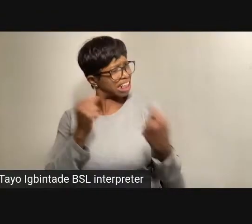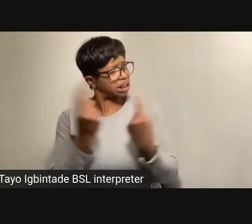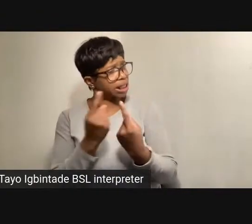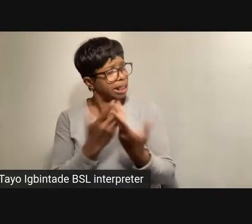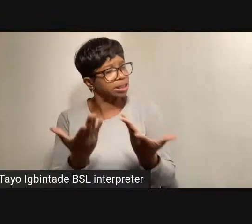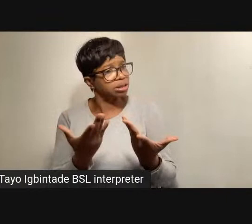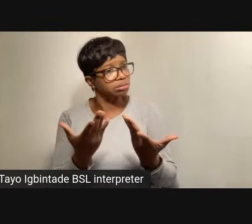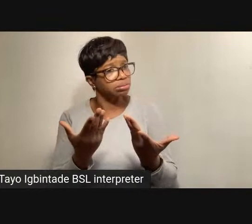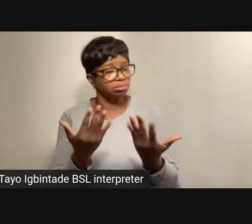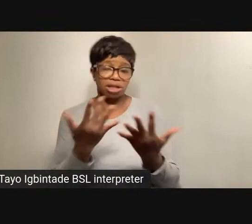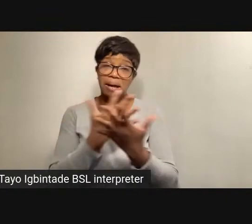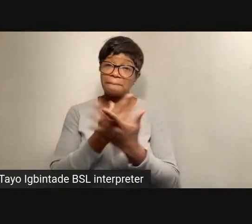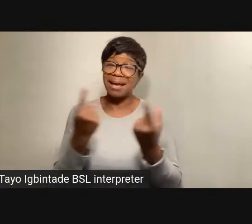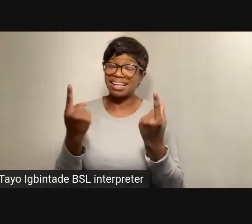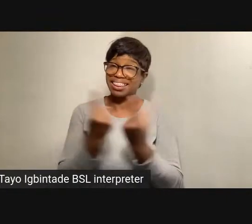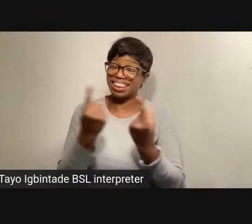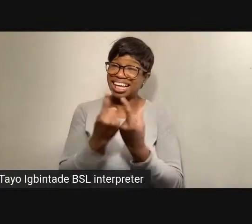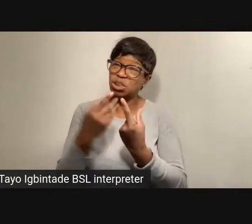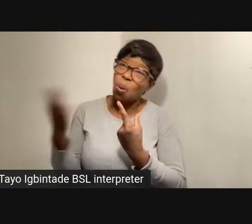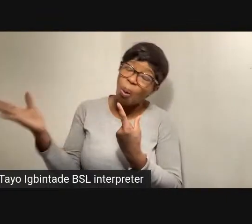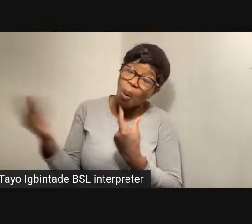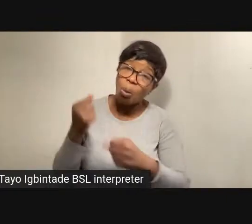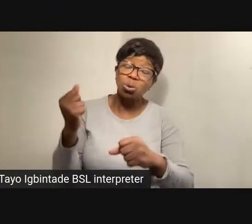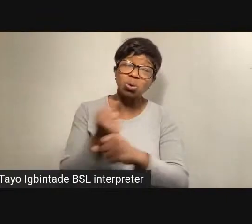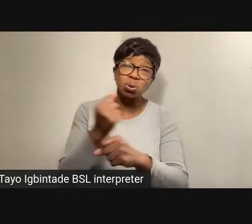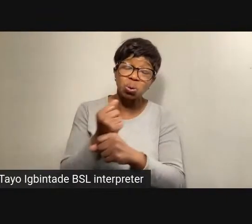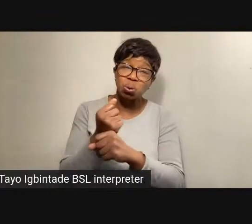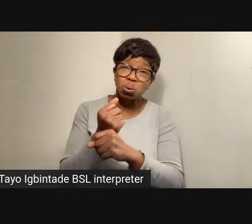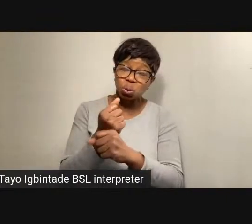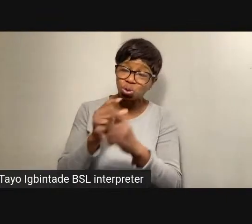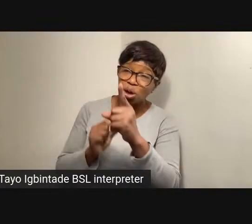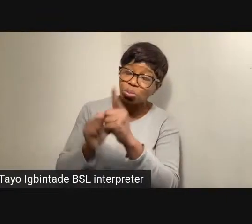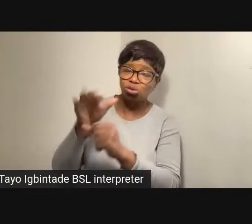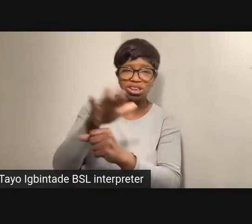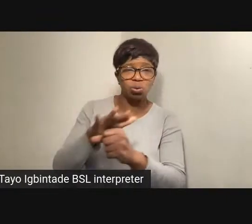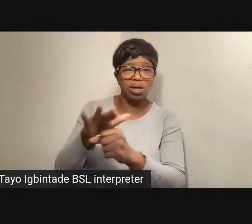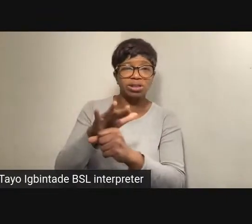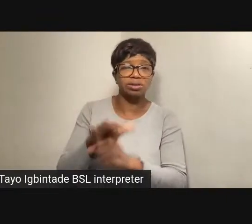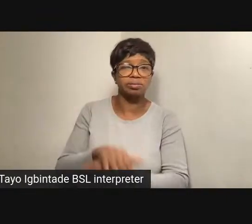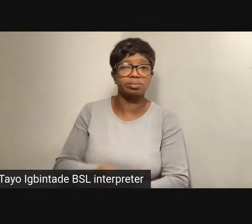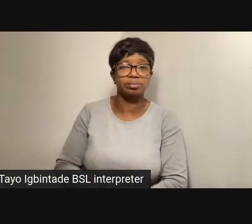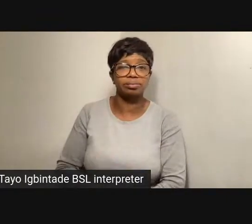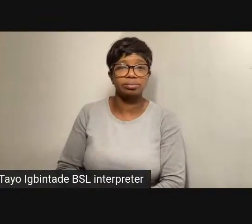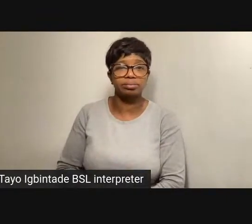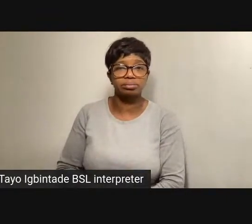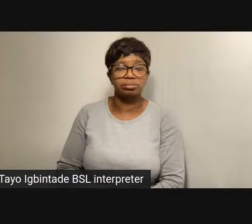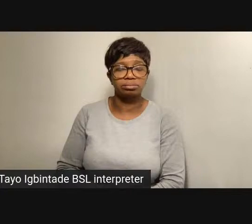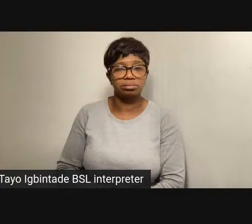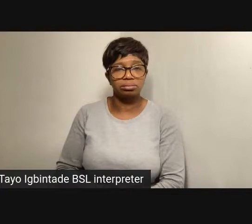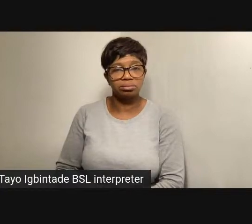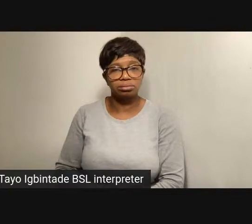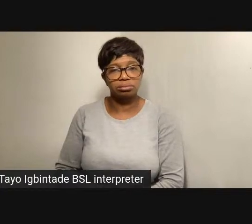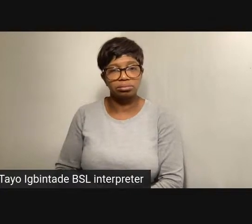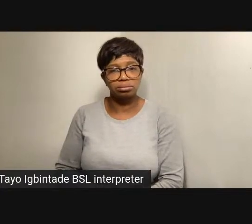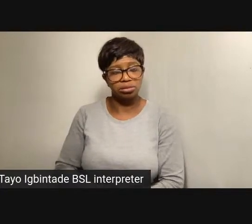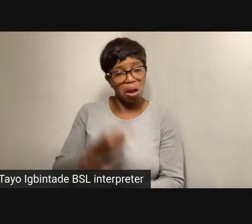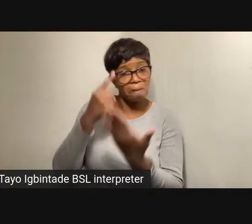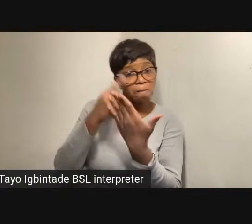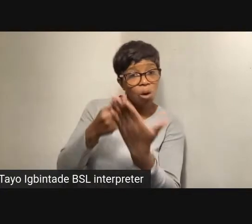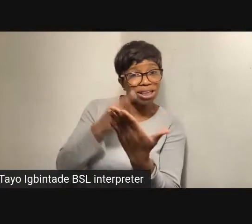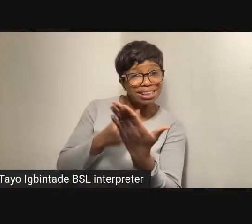many things that we can all do to improve the situation. Policies,